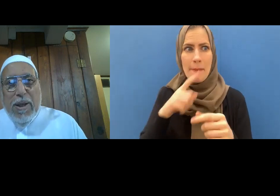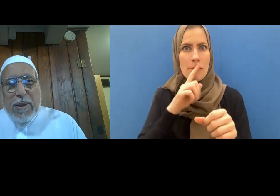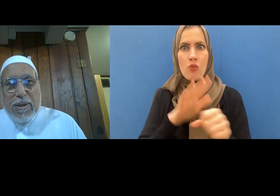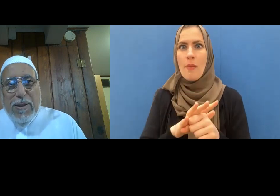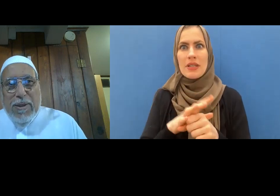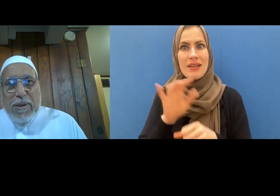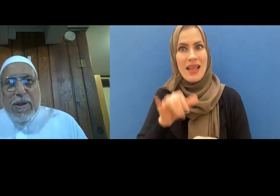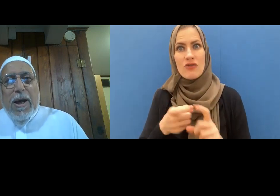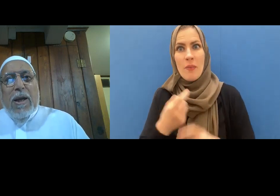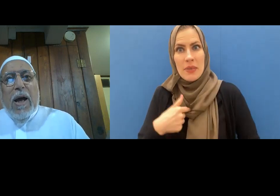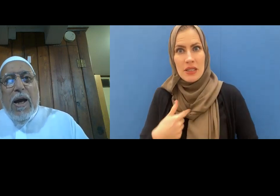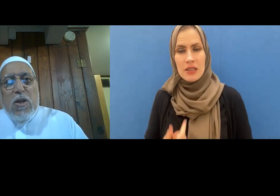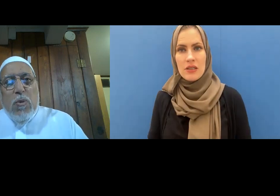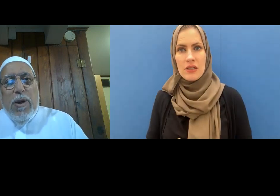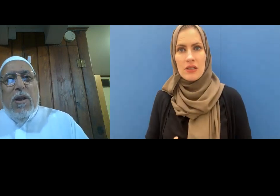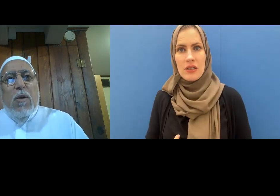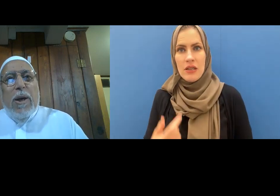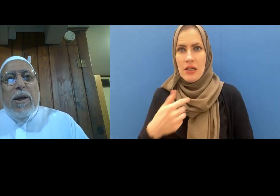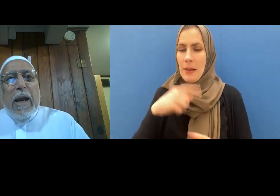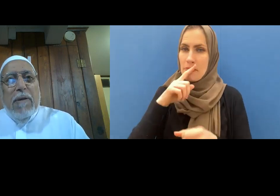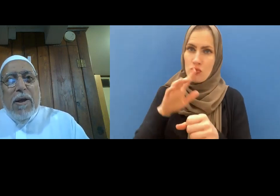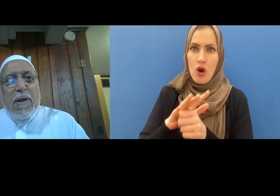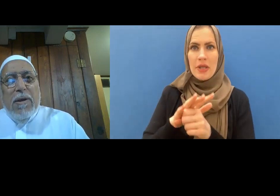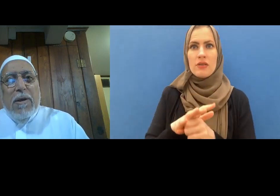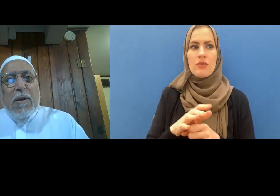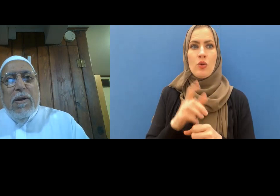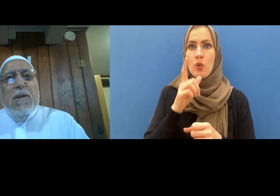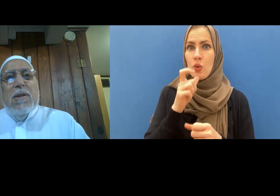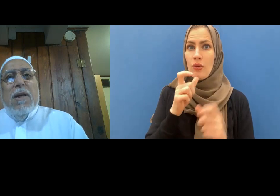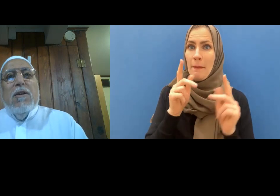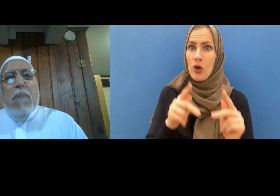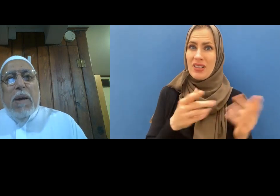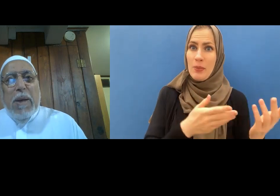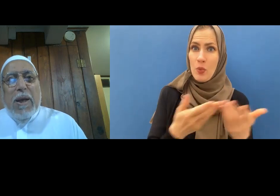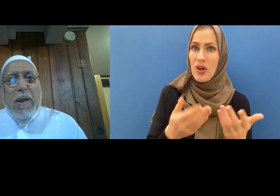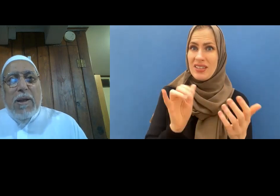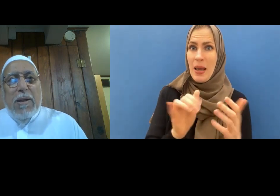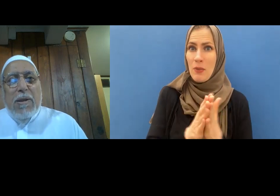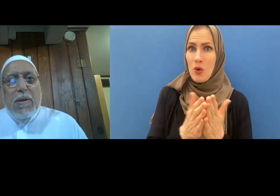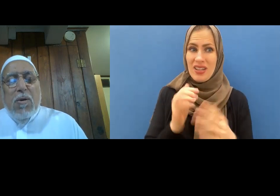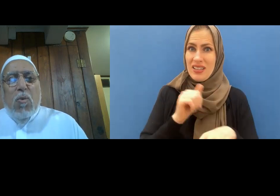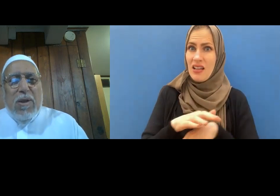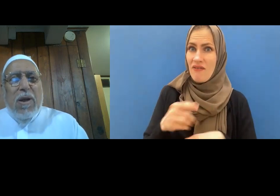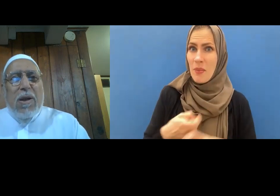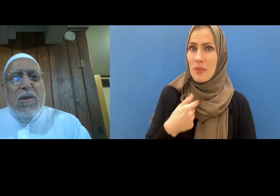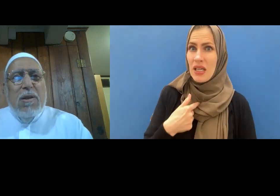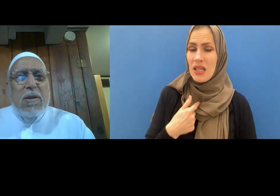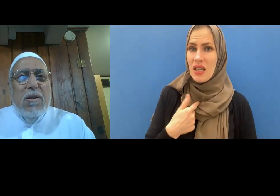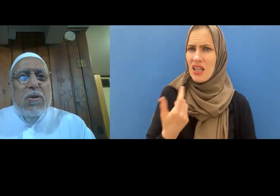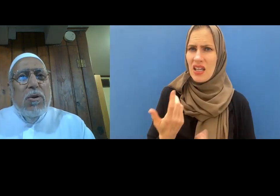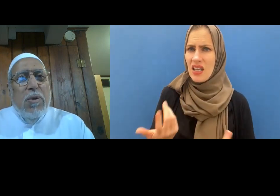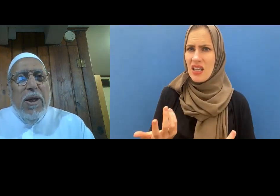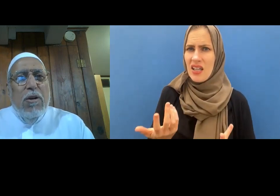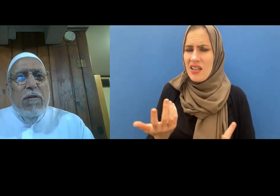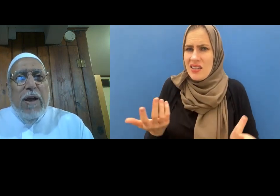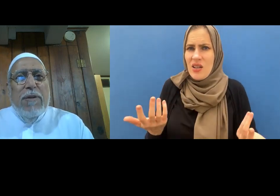me, and I swear that the one carrying it is sent by me, what else